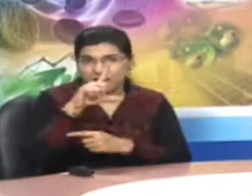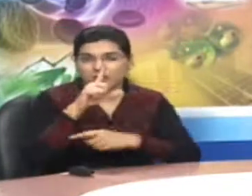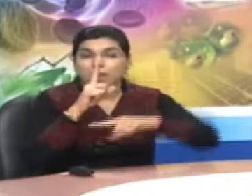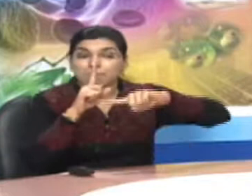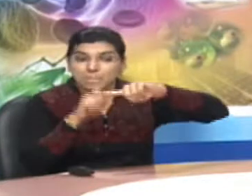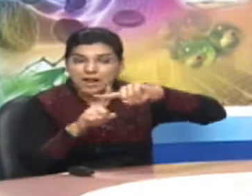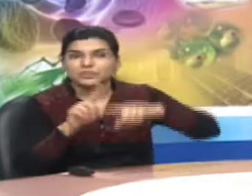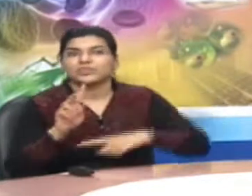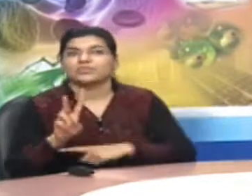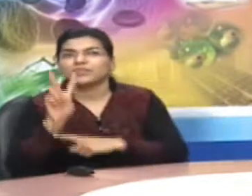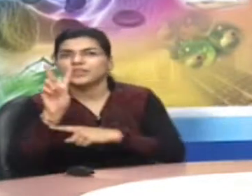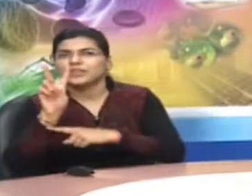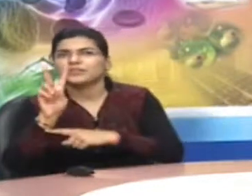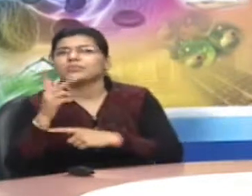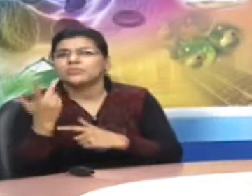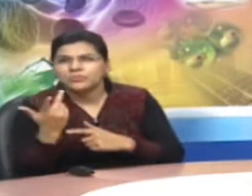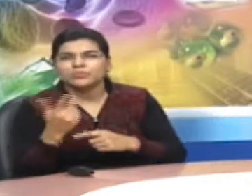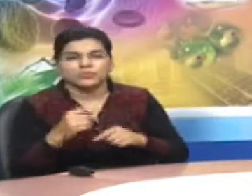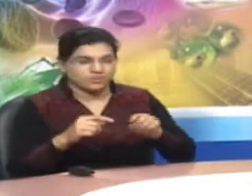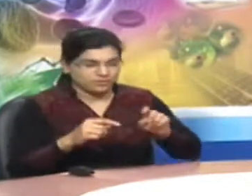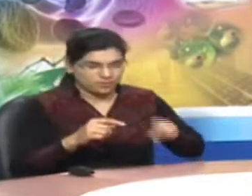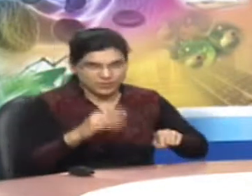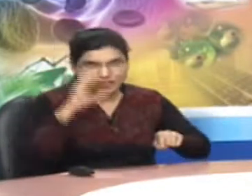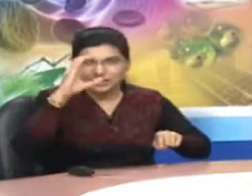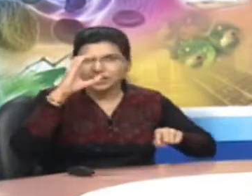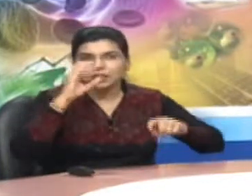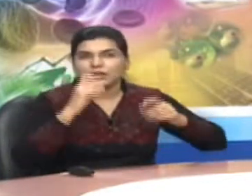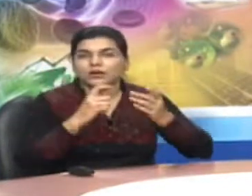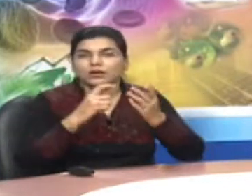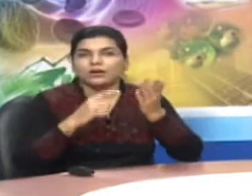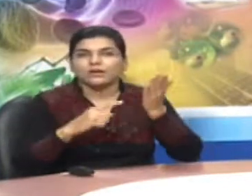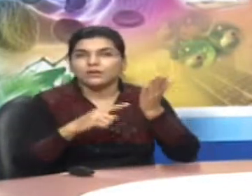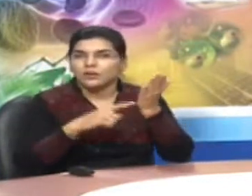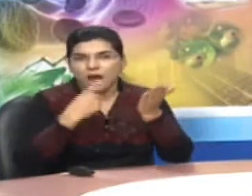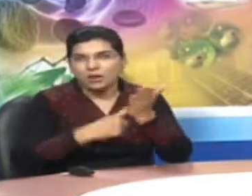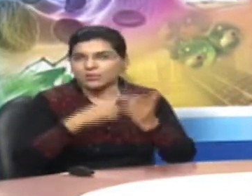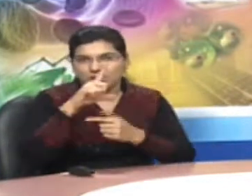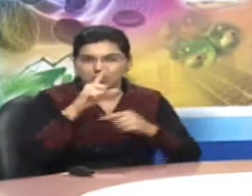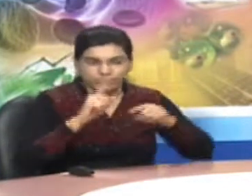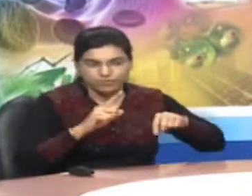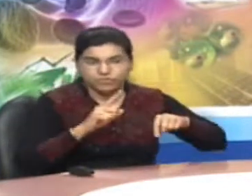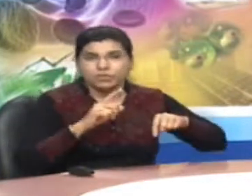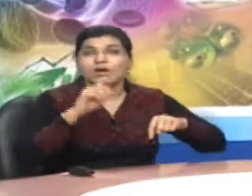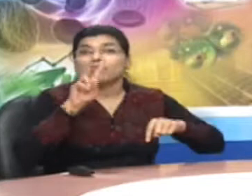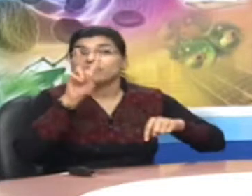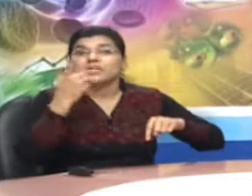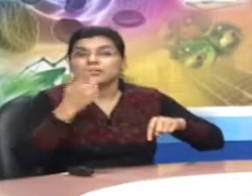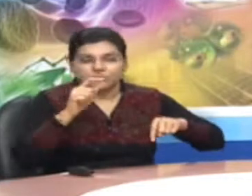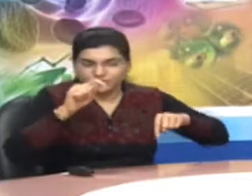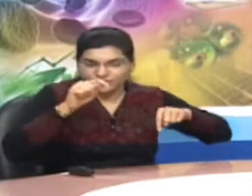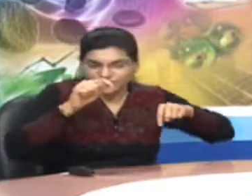consuming. Ctrl plus V is to paste. When you copy, and then you